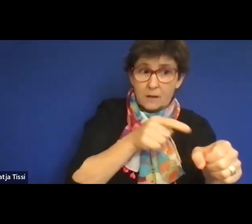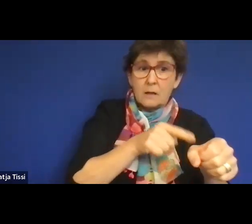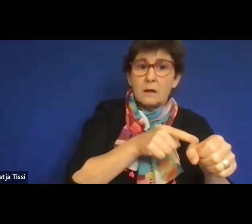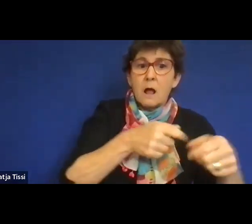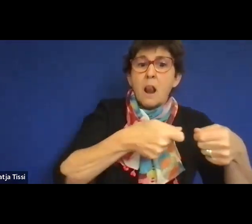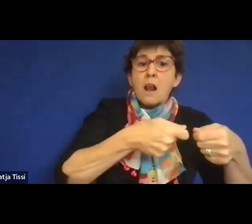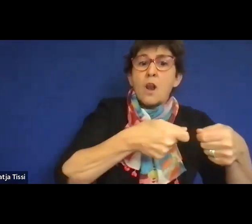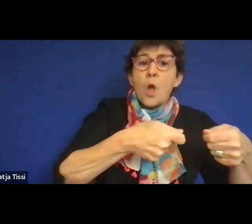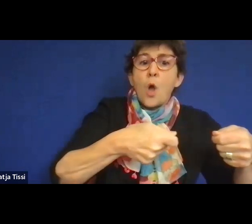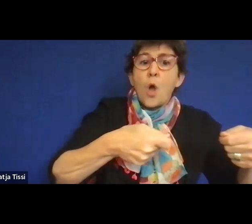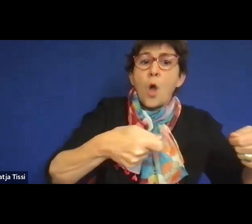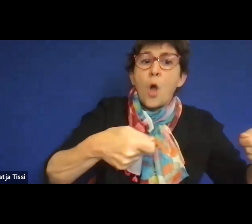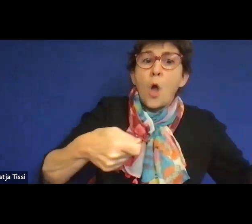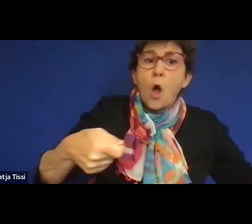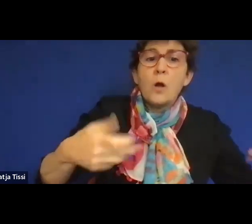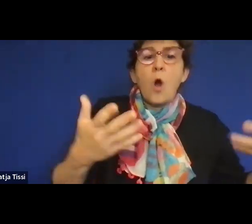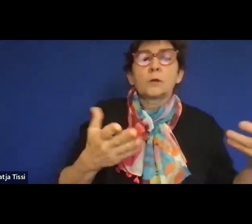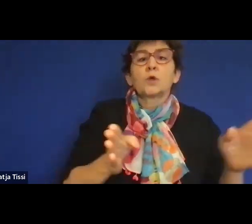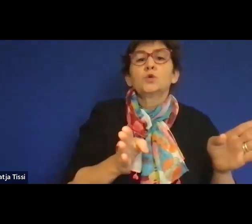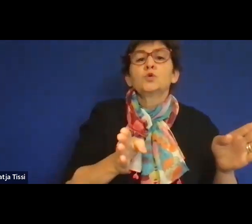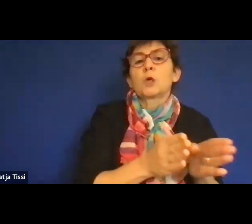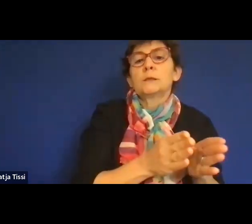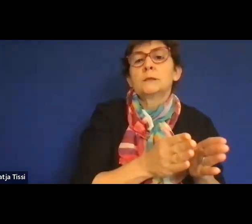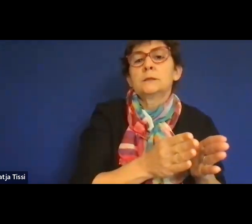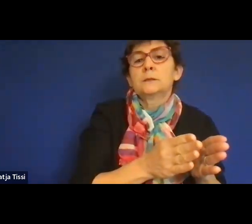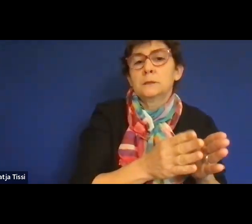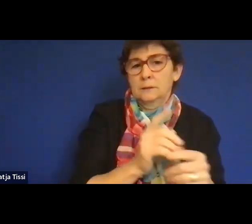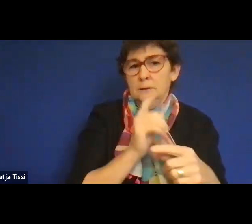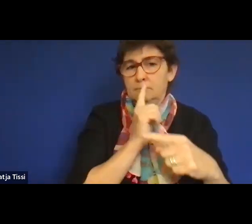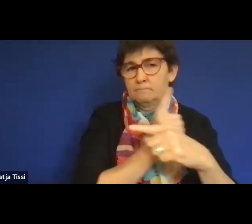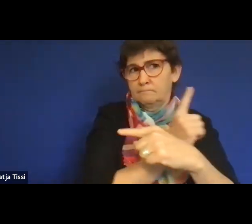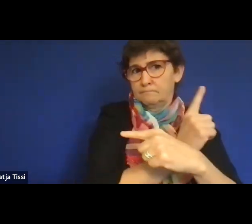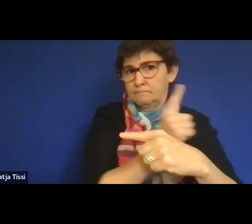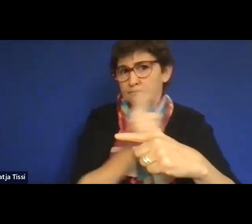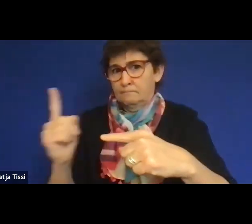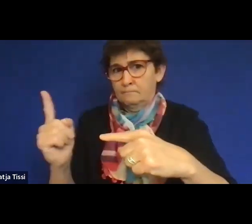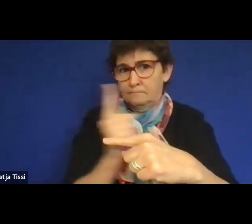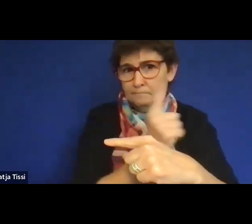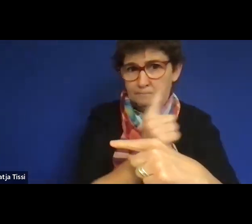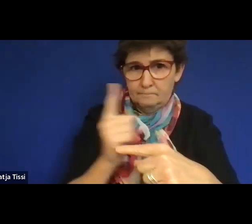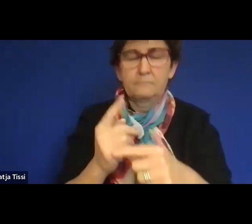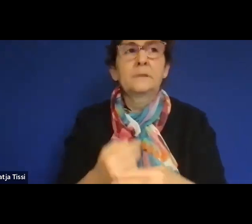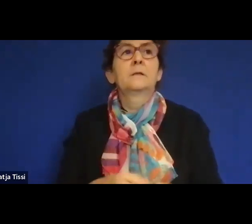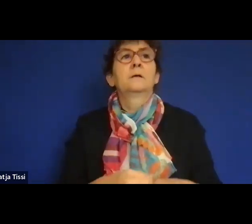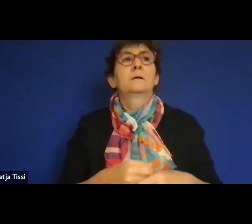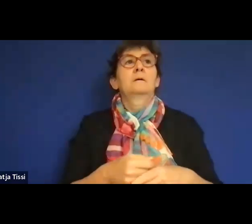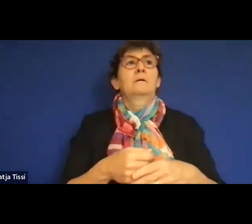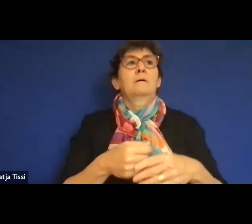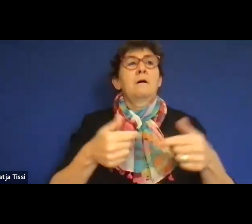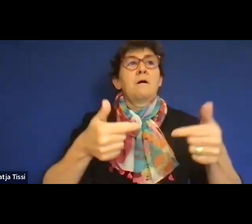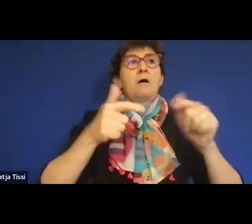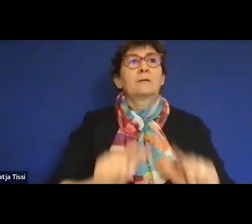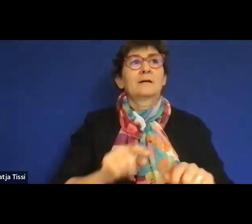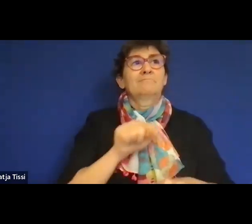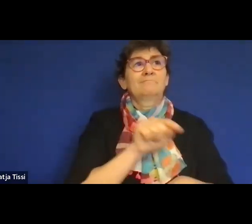So when there is a moment of disfluency, we then measure how long is that moment? Is it a long moment? Is it a short